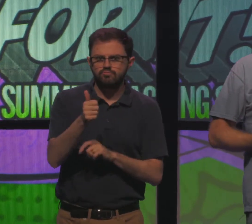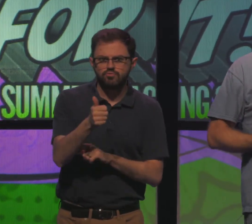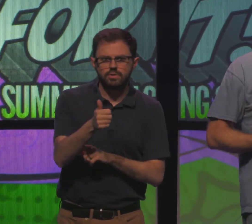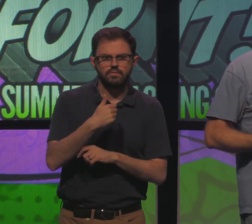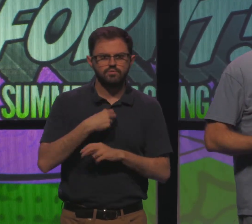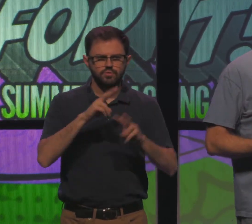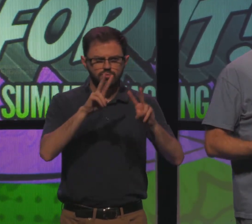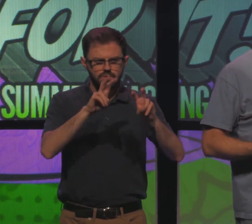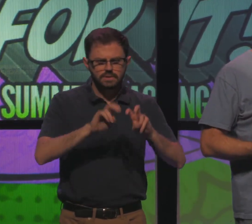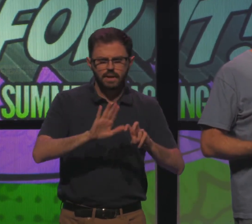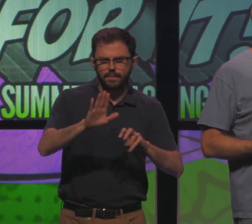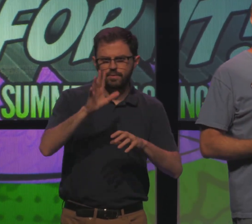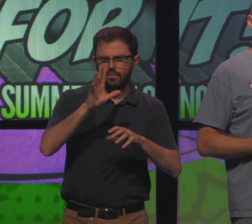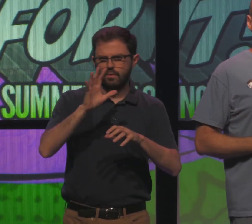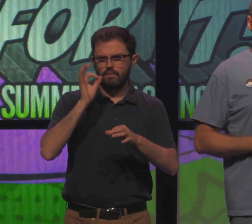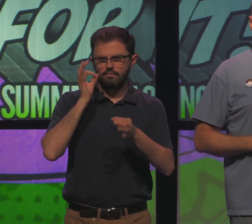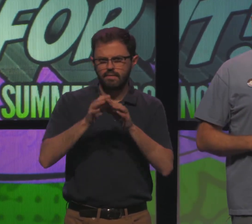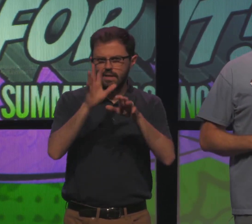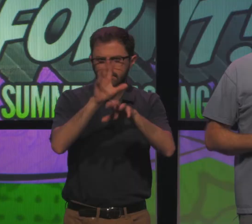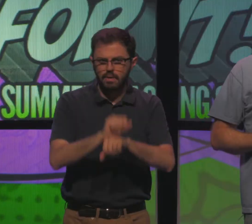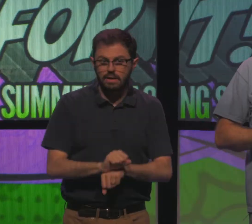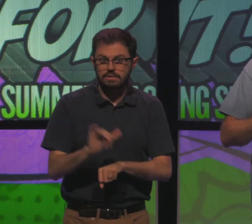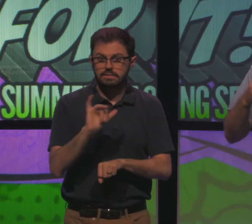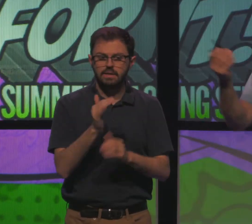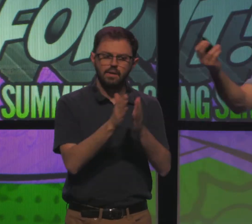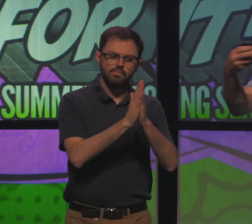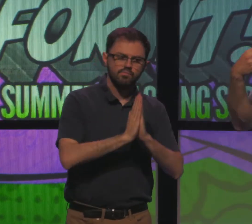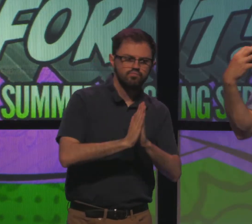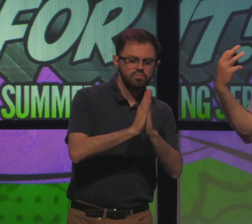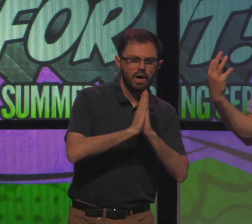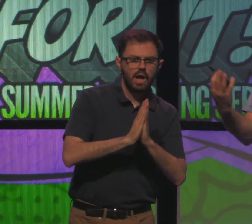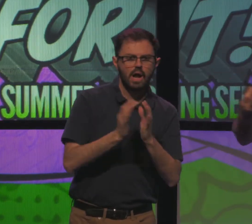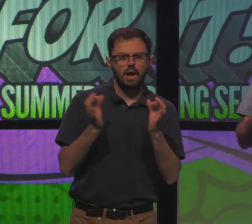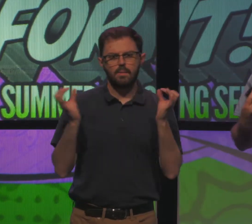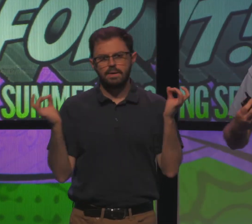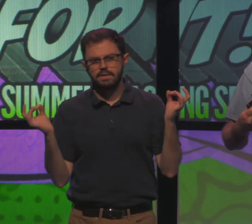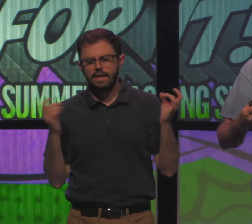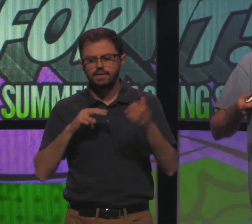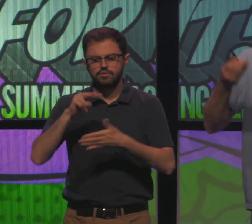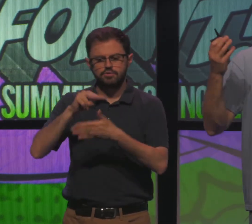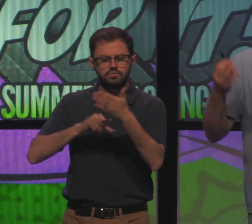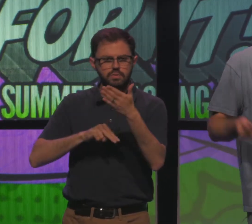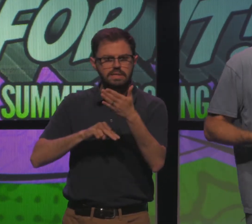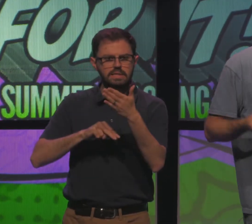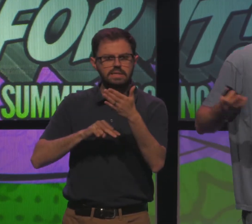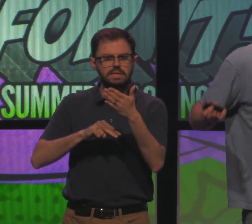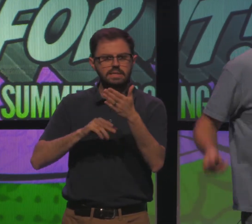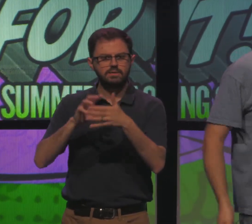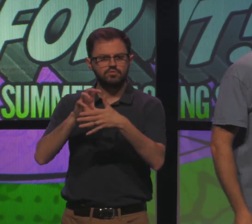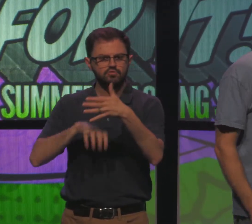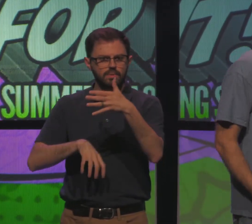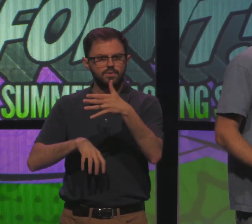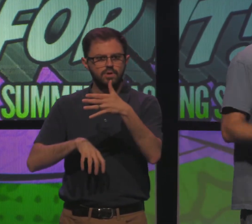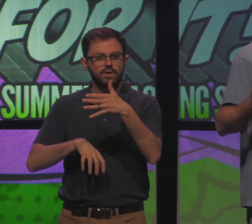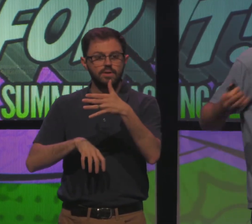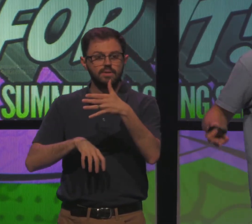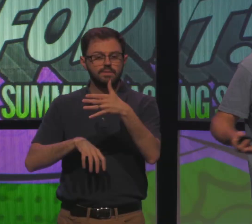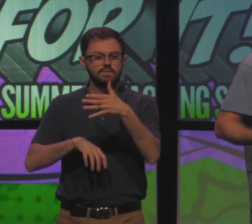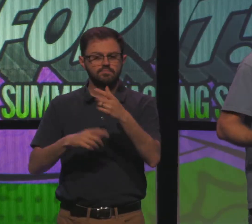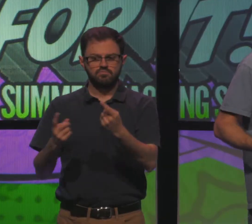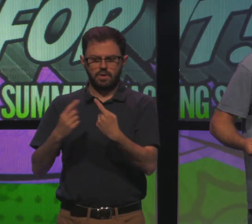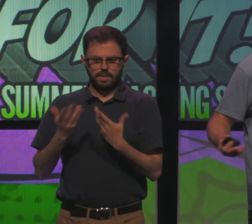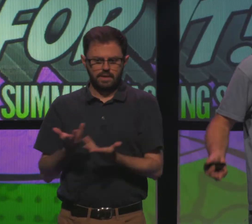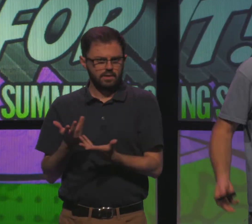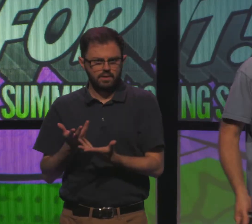meditation, reading the teachings of Jesus, participating in faith gatherings like this. And just do it with humility and curiosity. You don't have to have